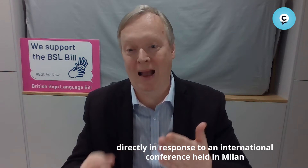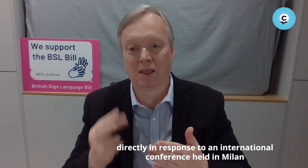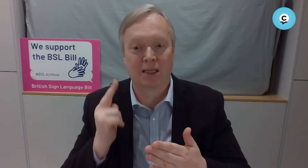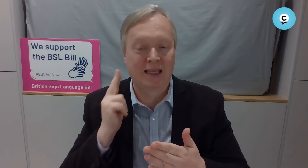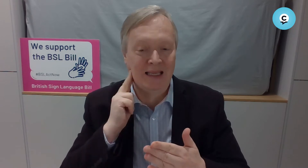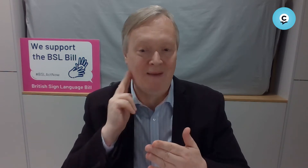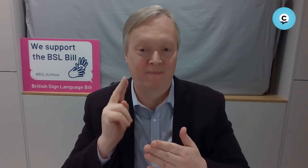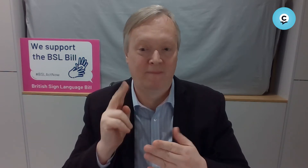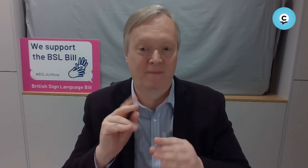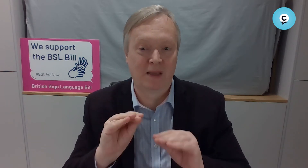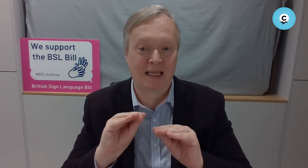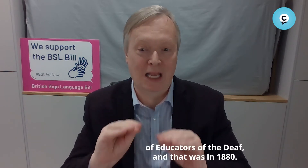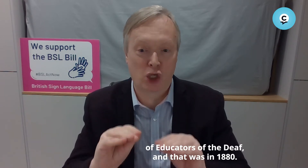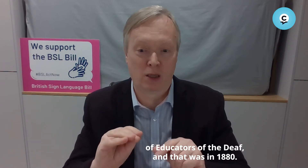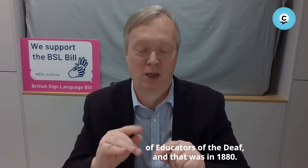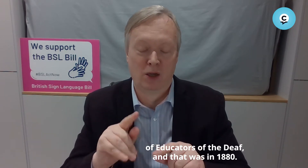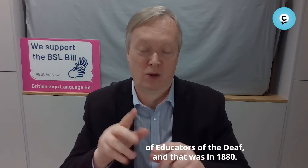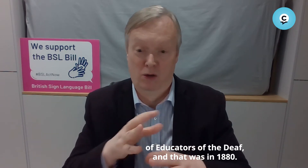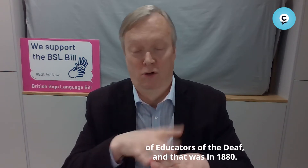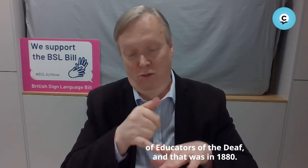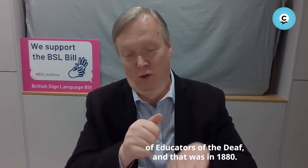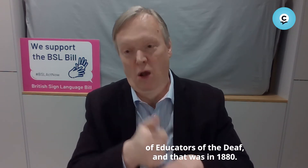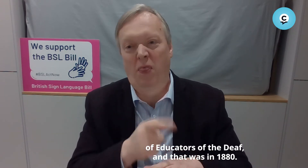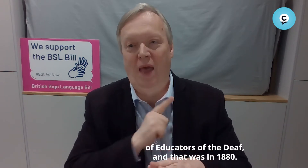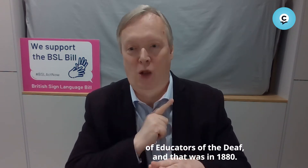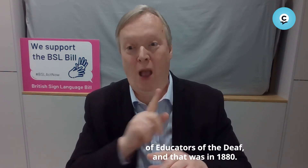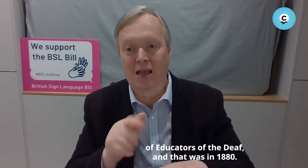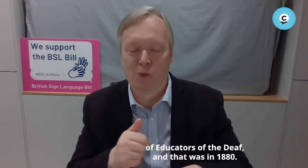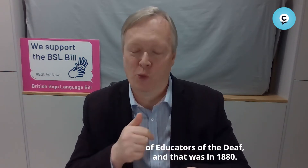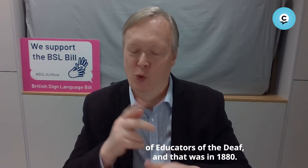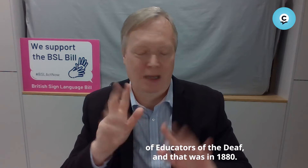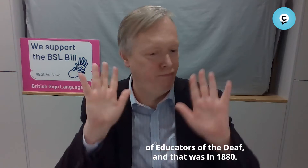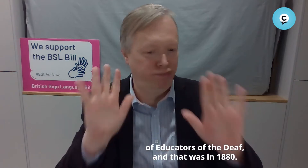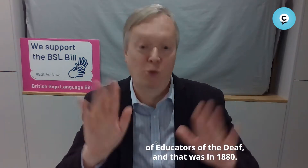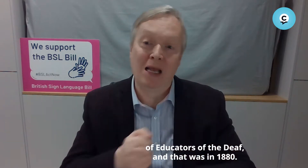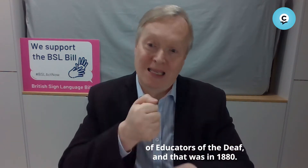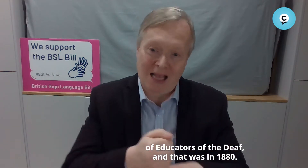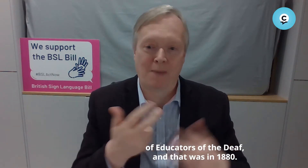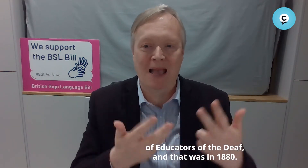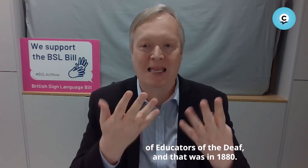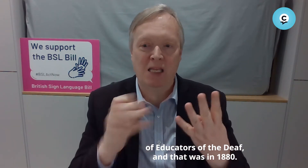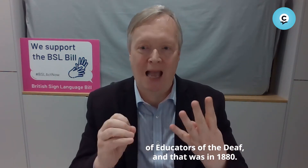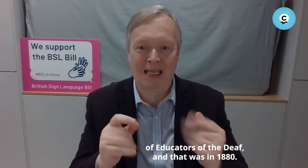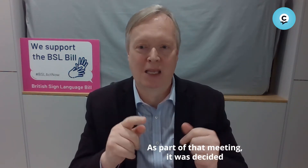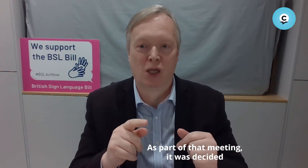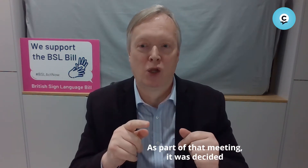Milan of educators of the deaf. And that was in 1880. As part of